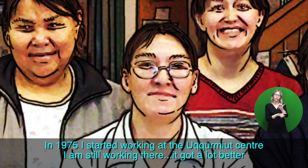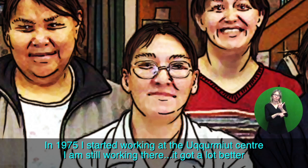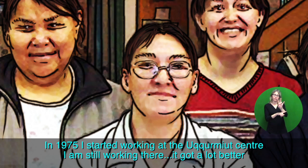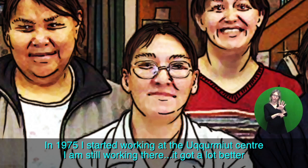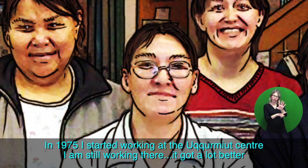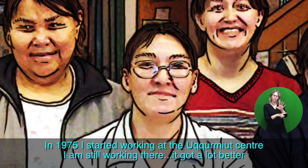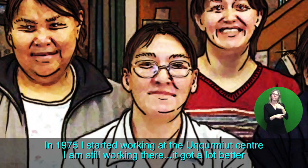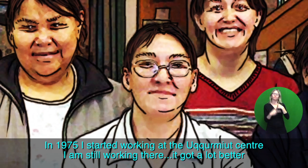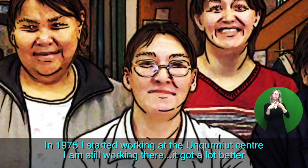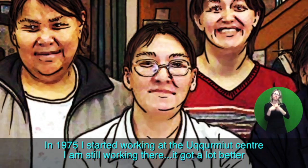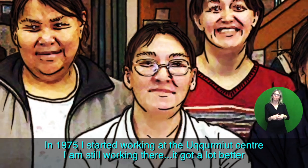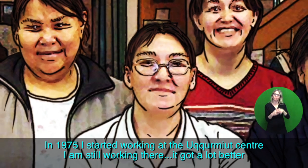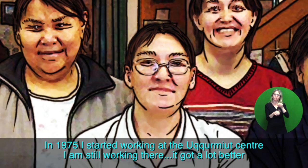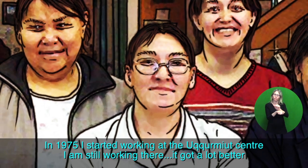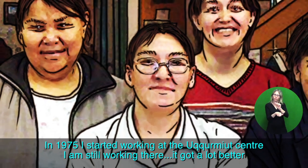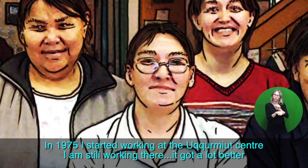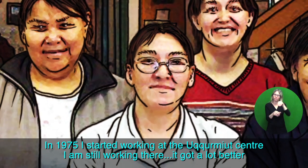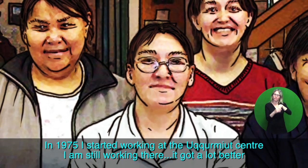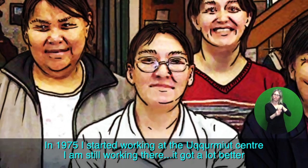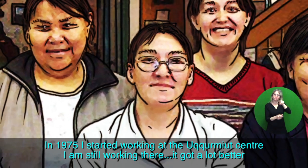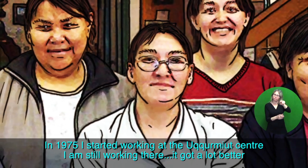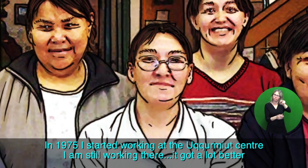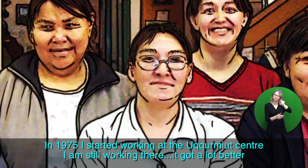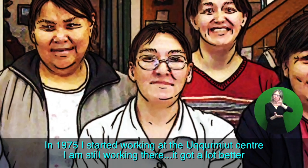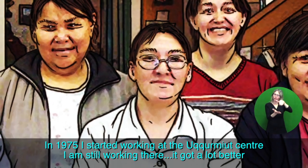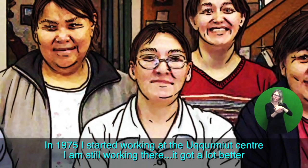1975, I started working at the Yukumir, and